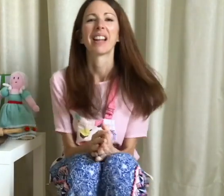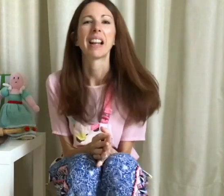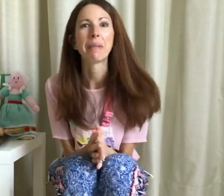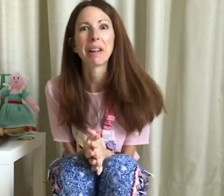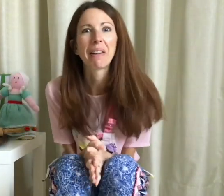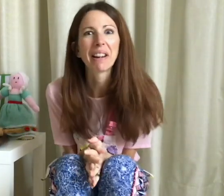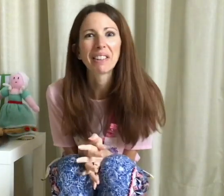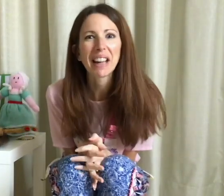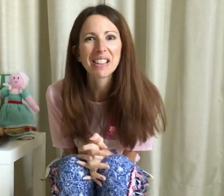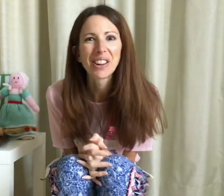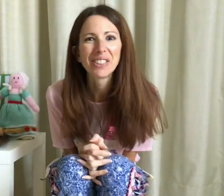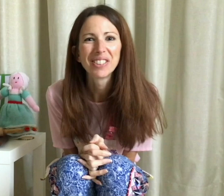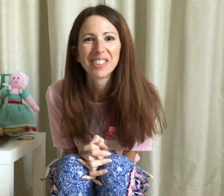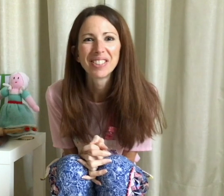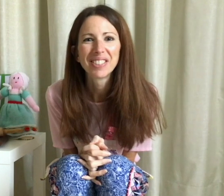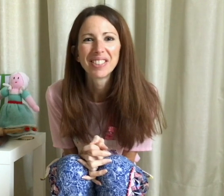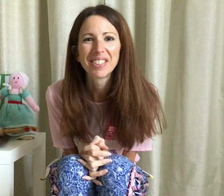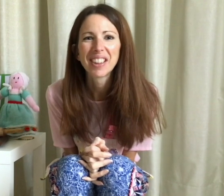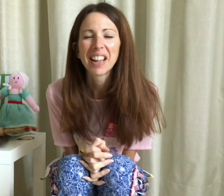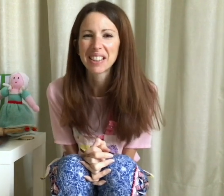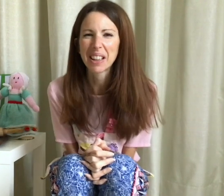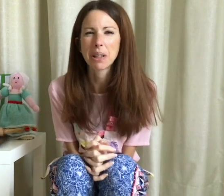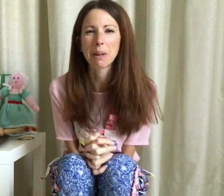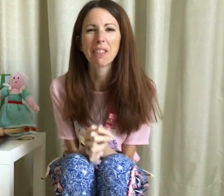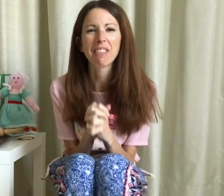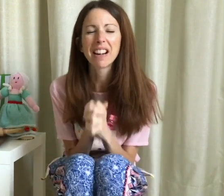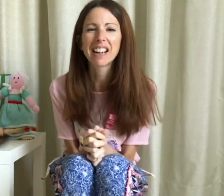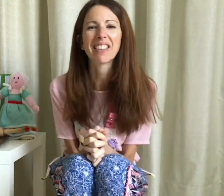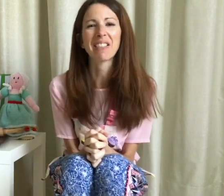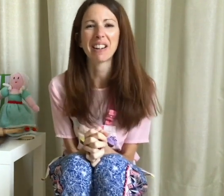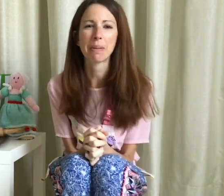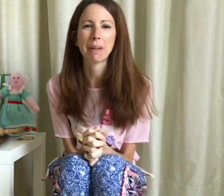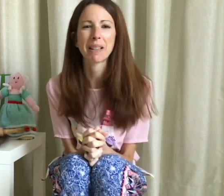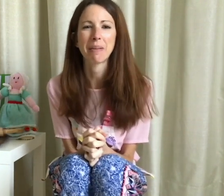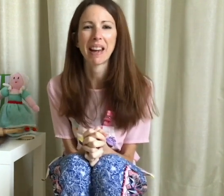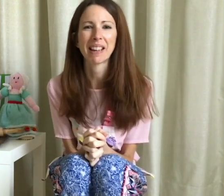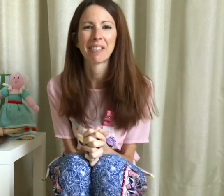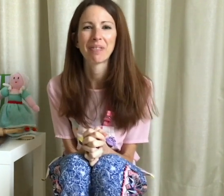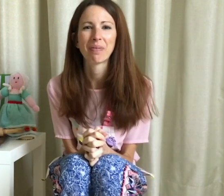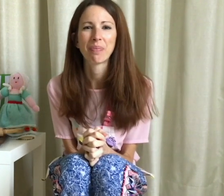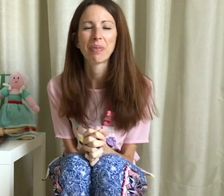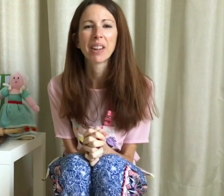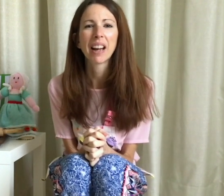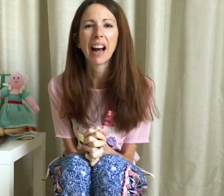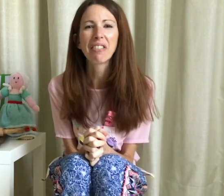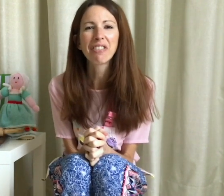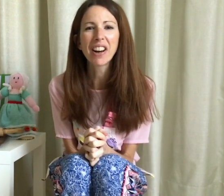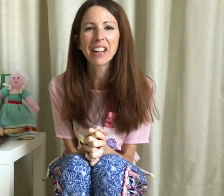Let me know how you get on. It's going to be a really great recipe to make. Have fun,